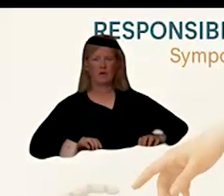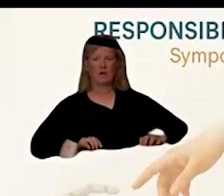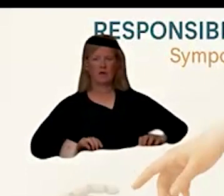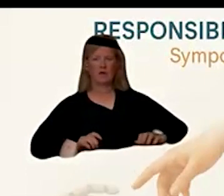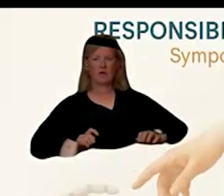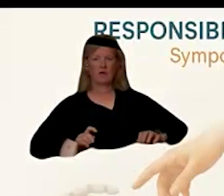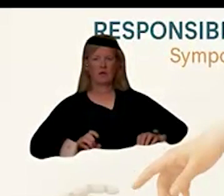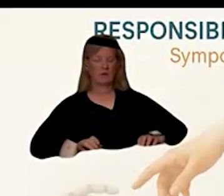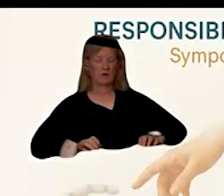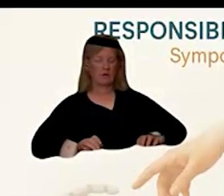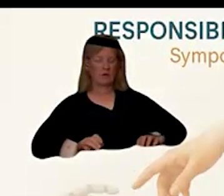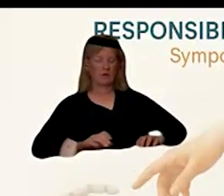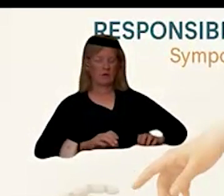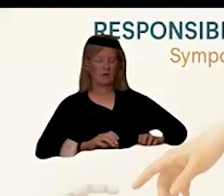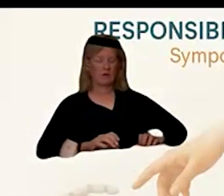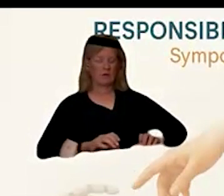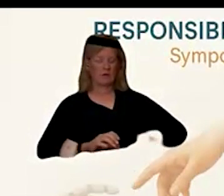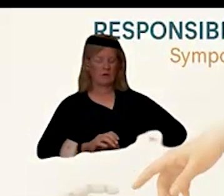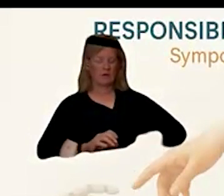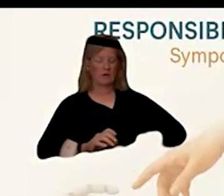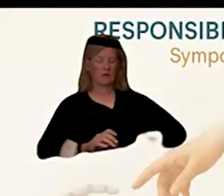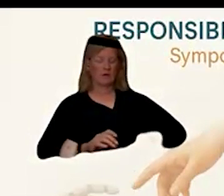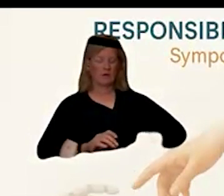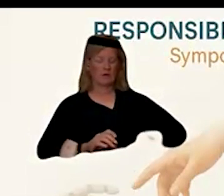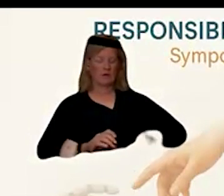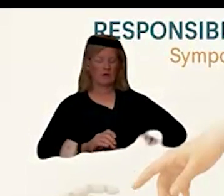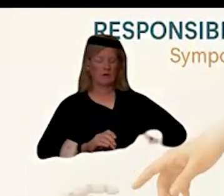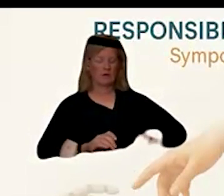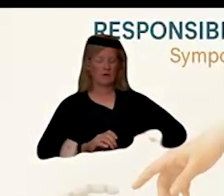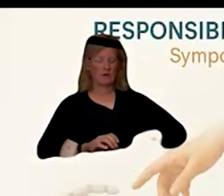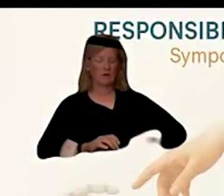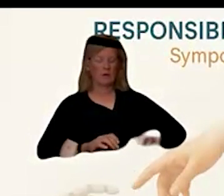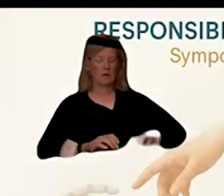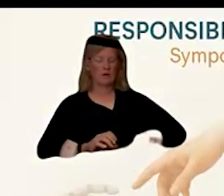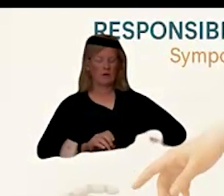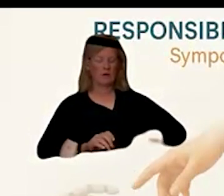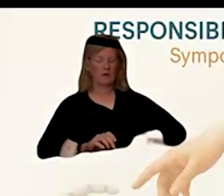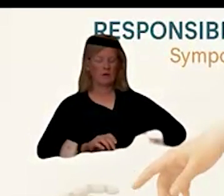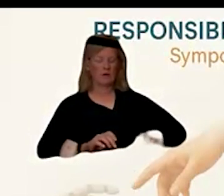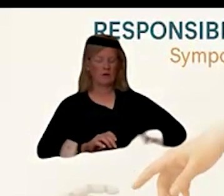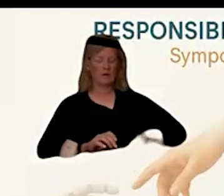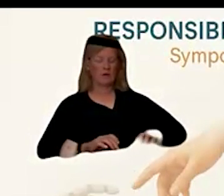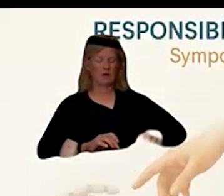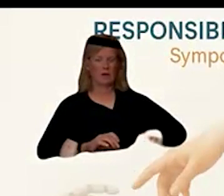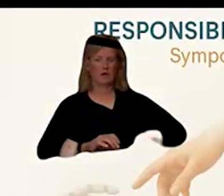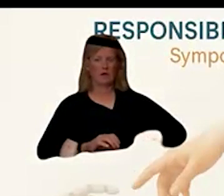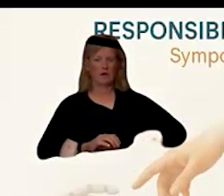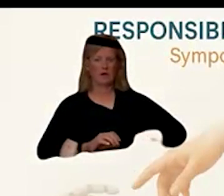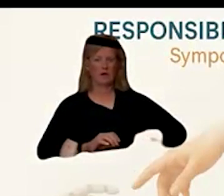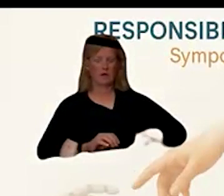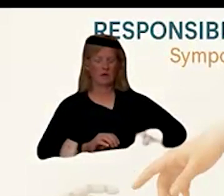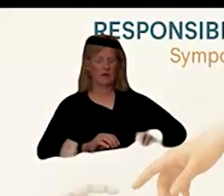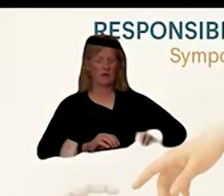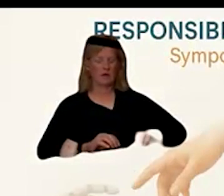concerns. And I think here data commons can bring a framework where you're thinking about how to protect the data. And I think the